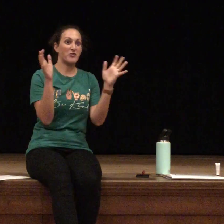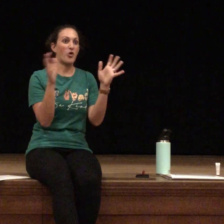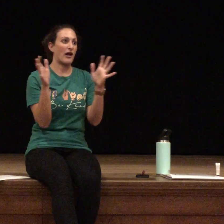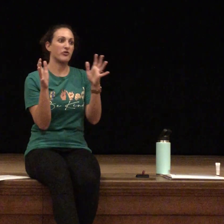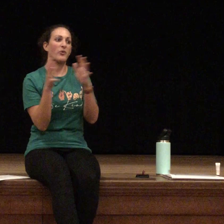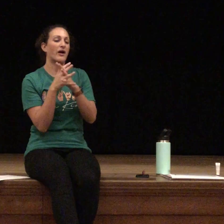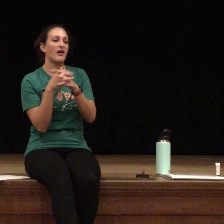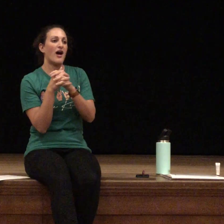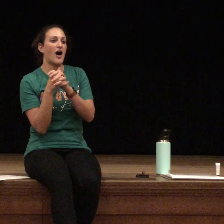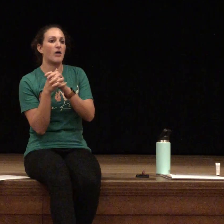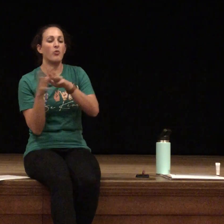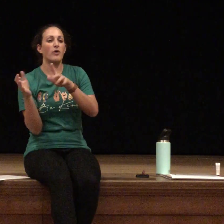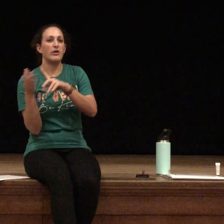more everywhere. What we've